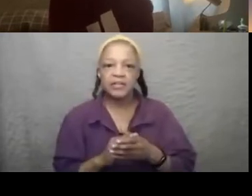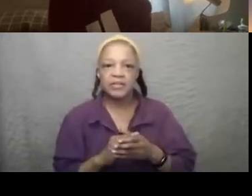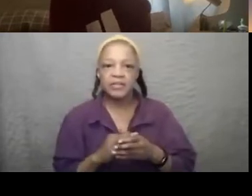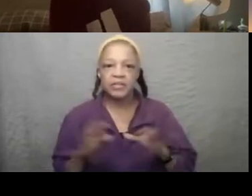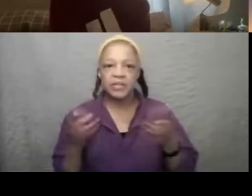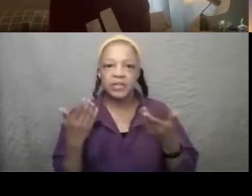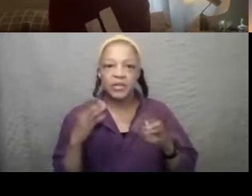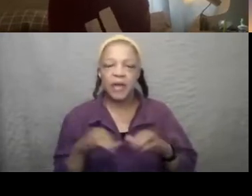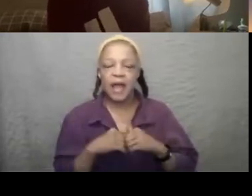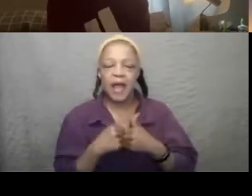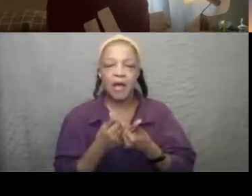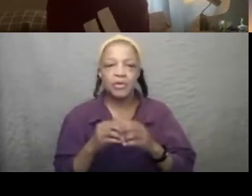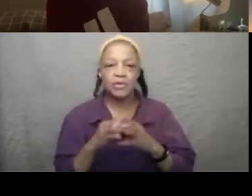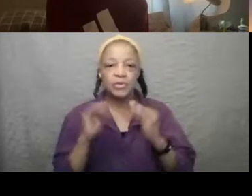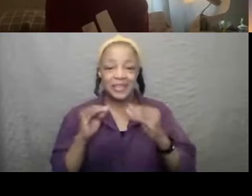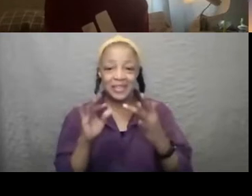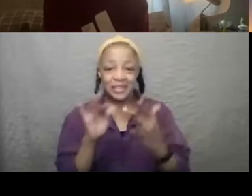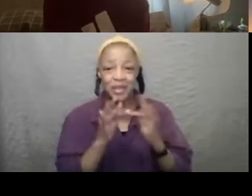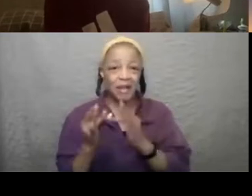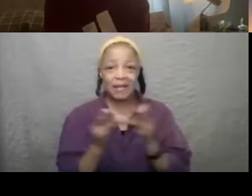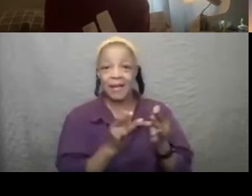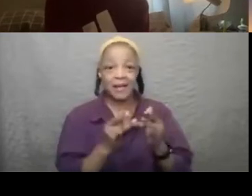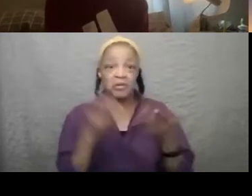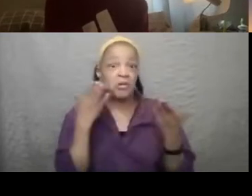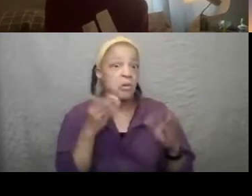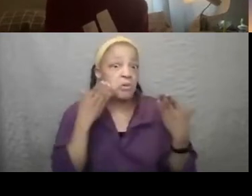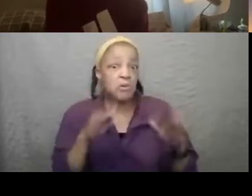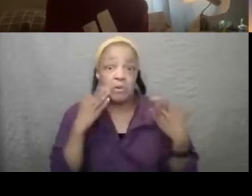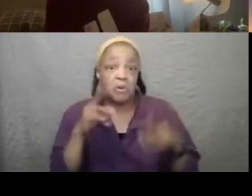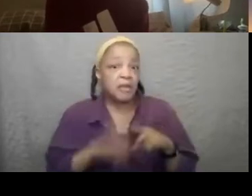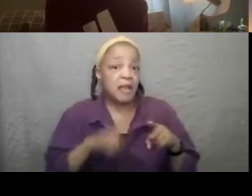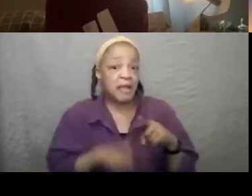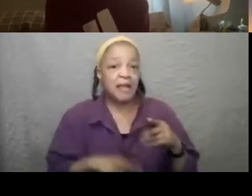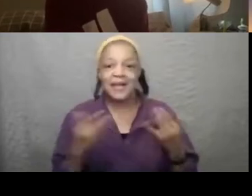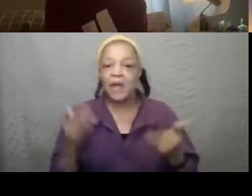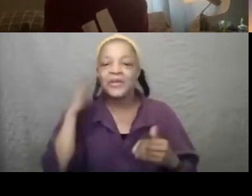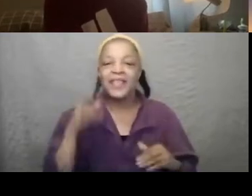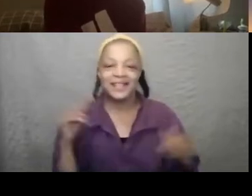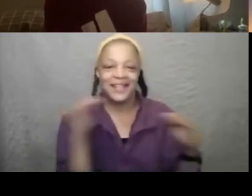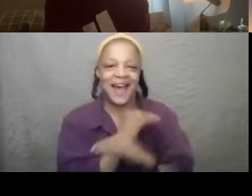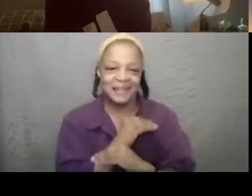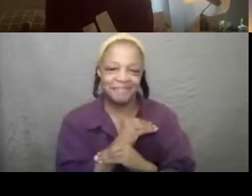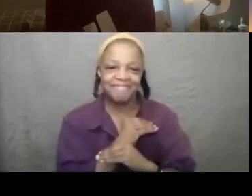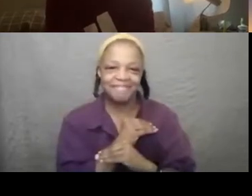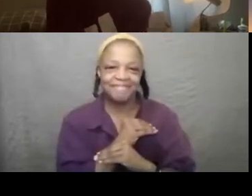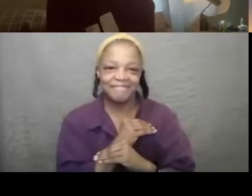teach remotely. And so now we know that's a lie. It can happen. Yes,